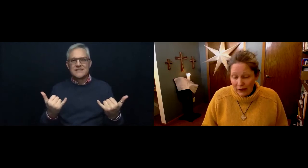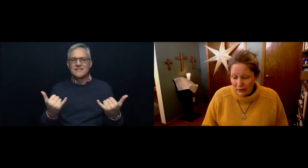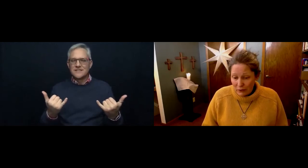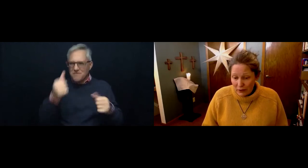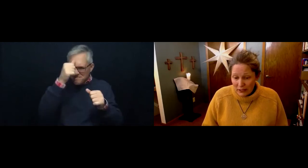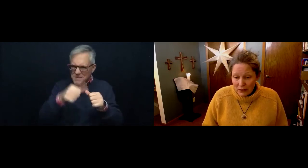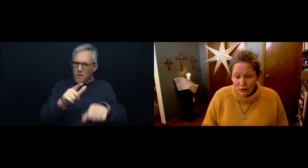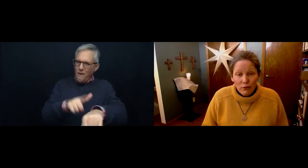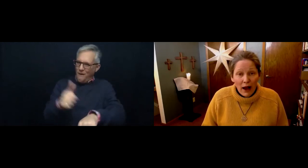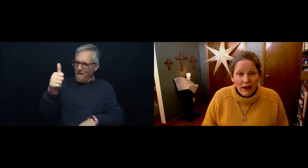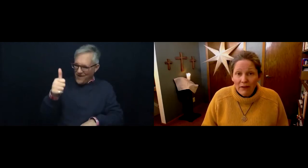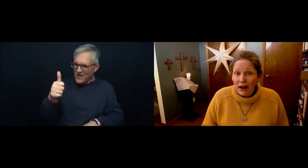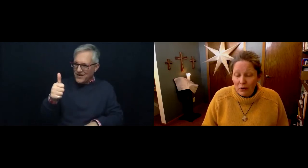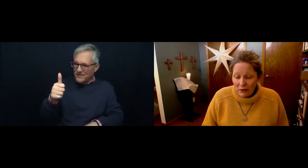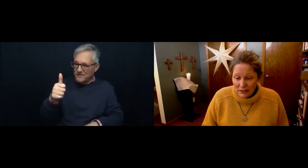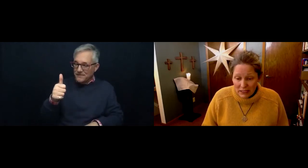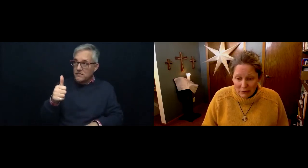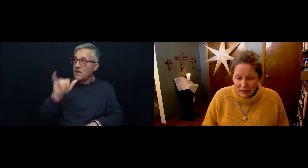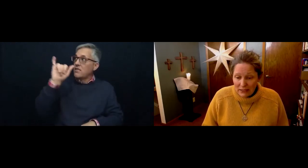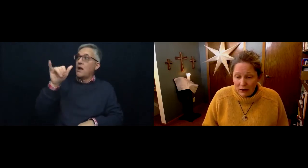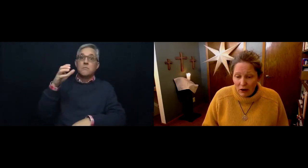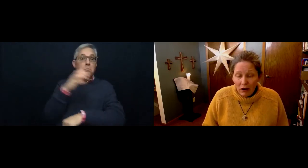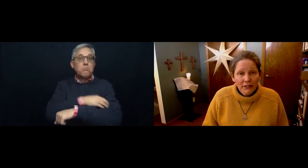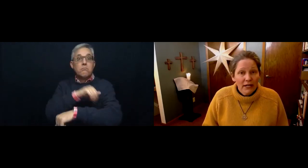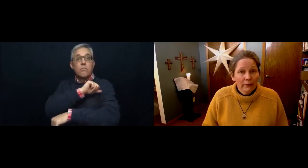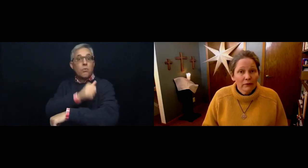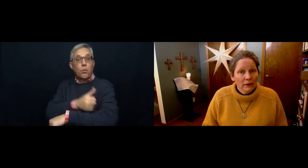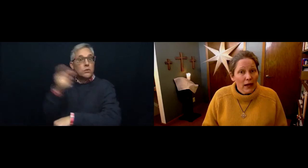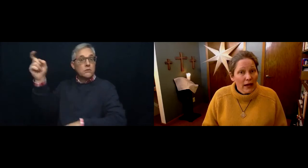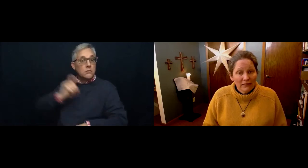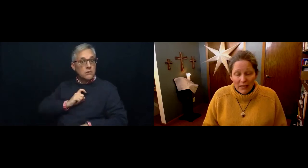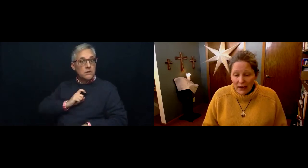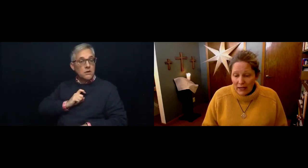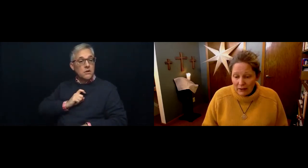Power and authority to drive out the demons that haunt our